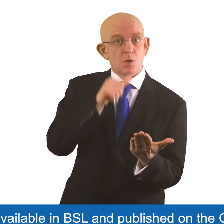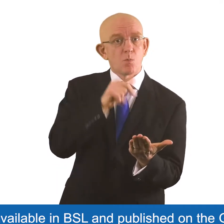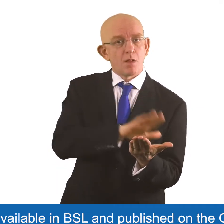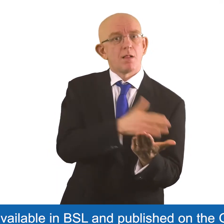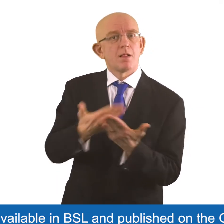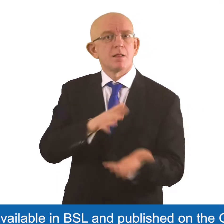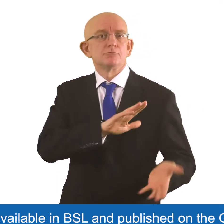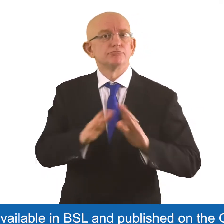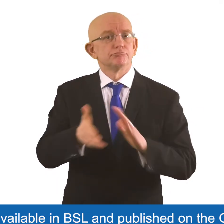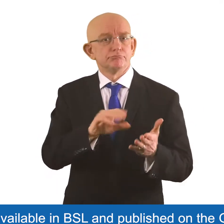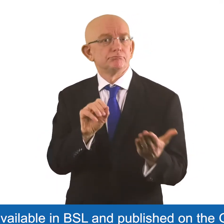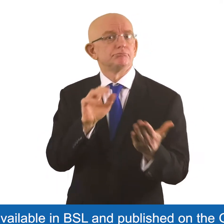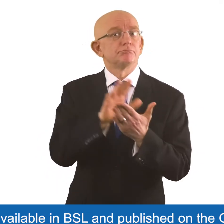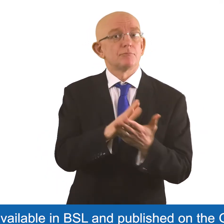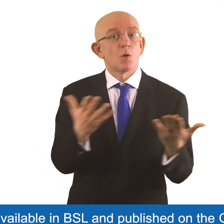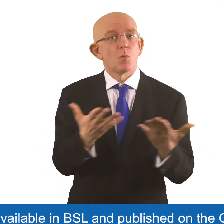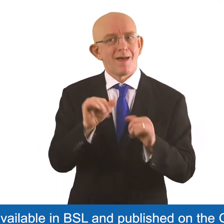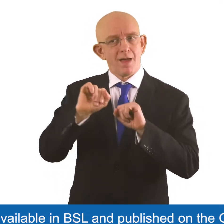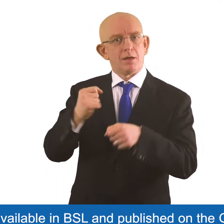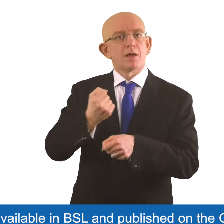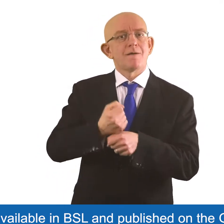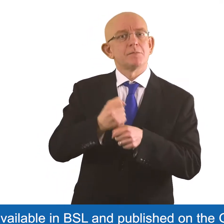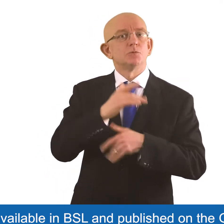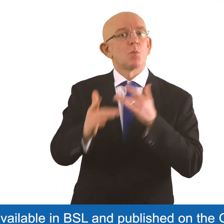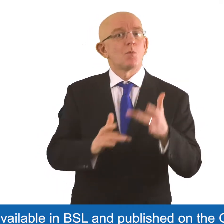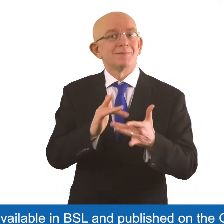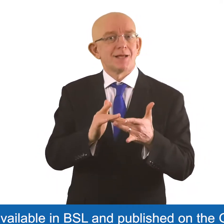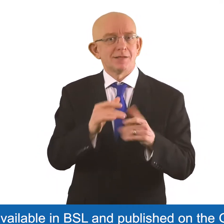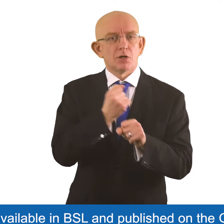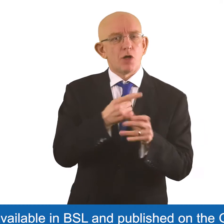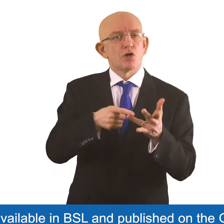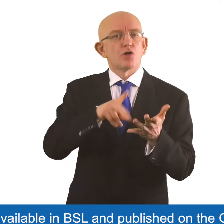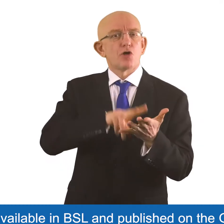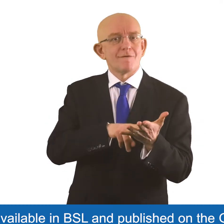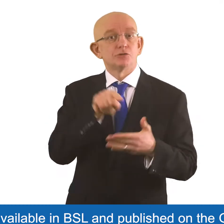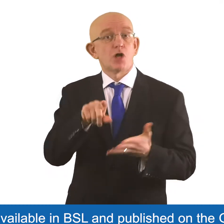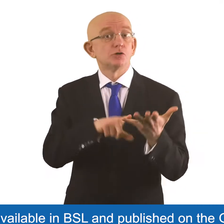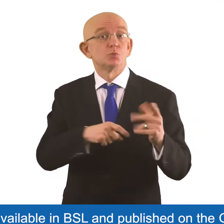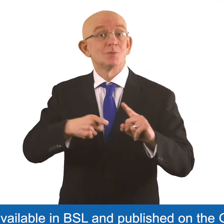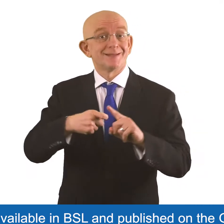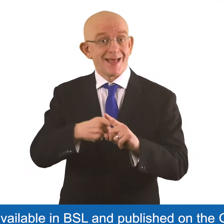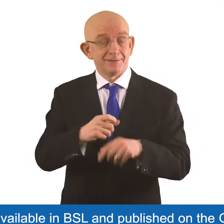It will be made available in BSL and published on the gov.uk website.